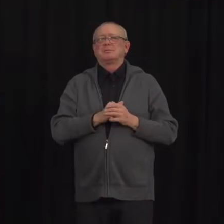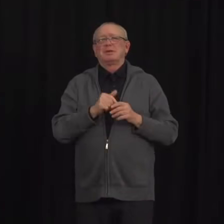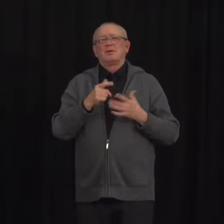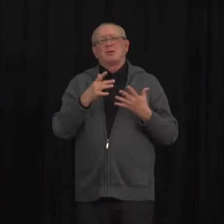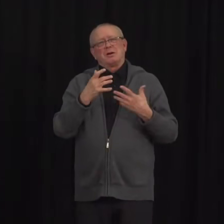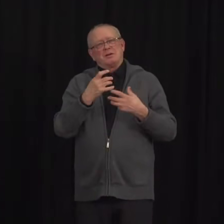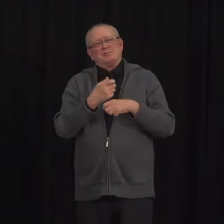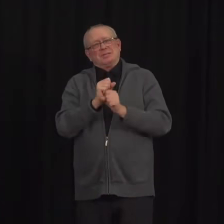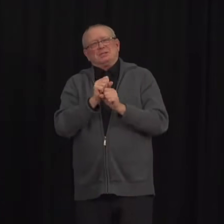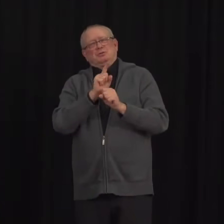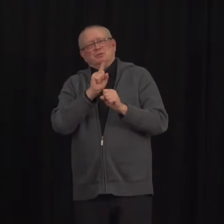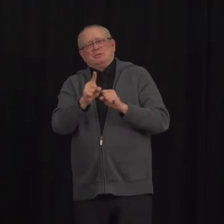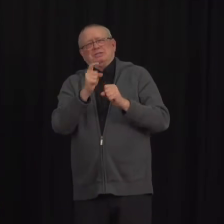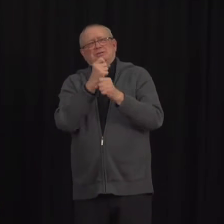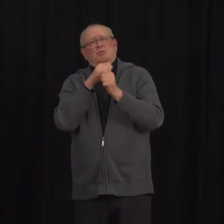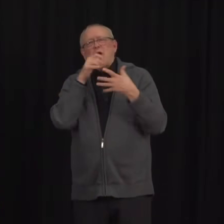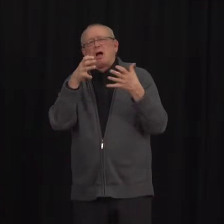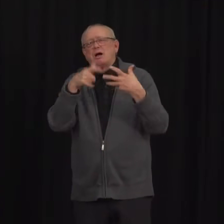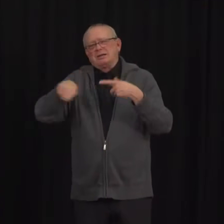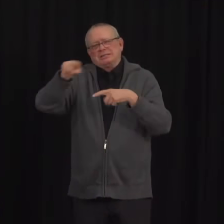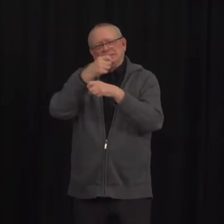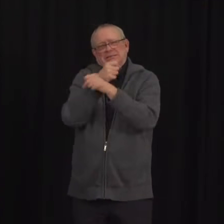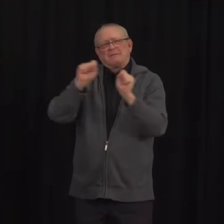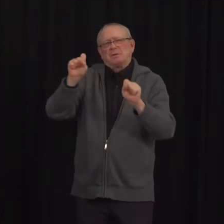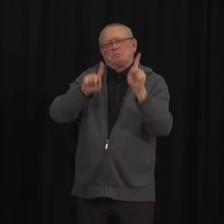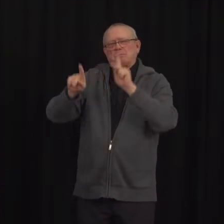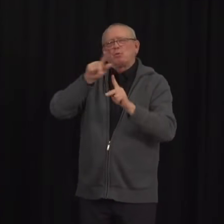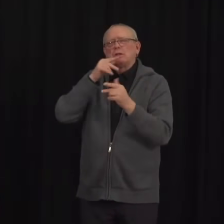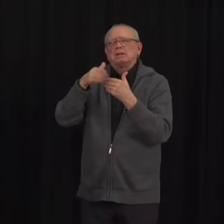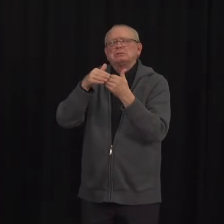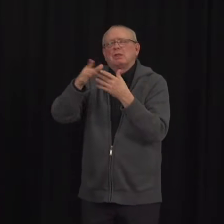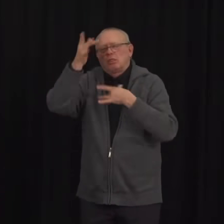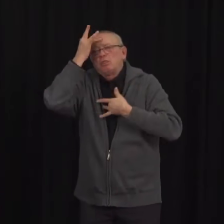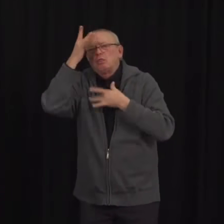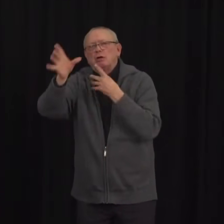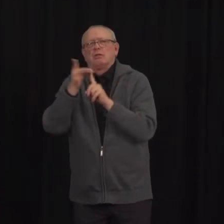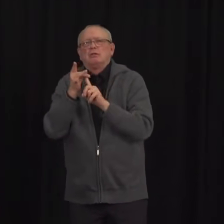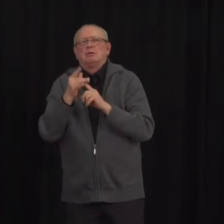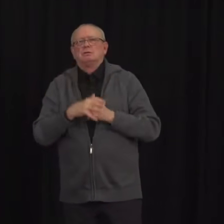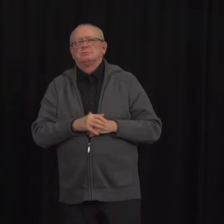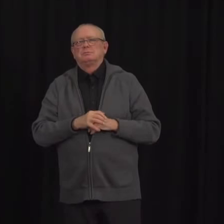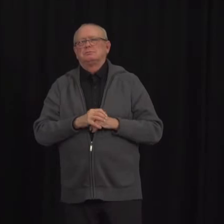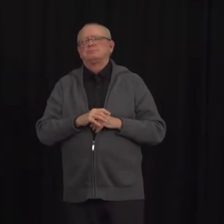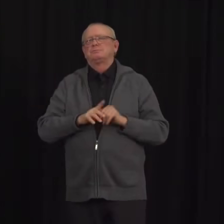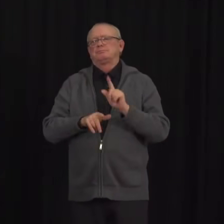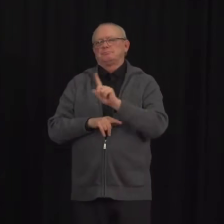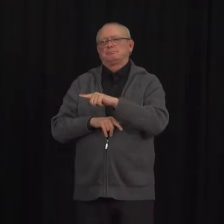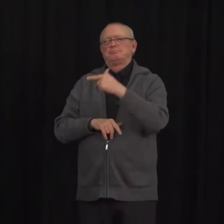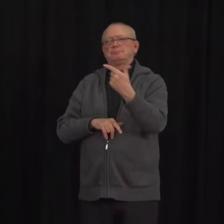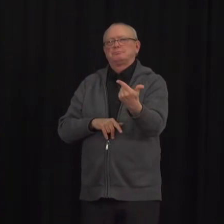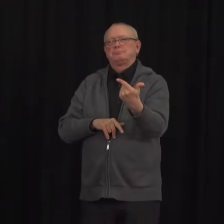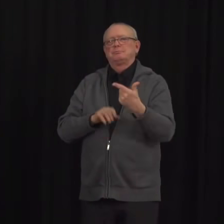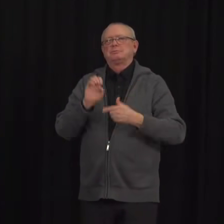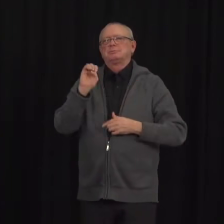safe. Thank you. Could you put through the next question, please? Yes, Lauren Boothby, Edmonton